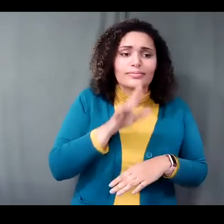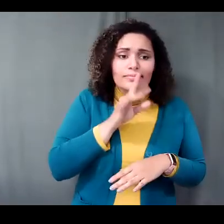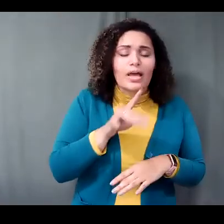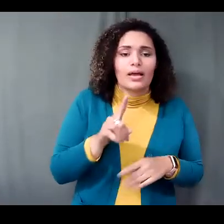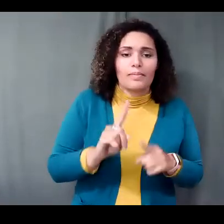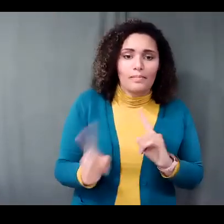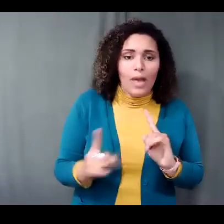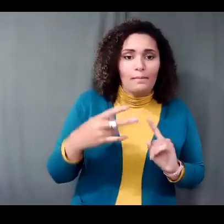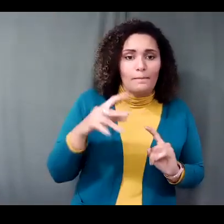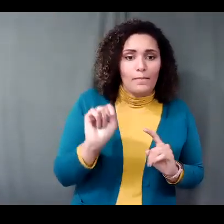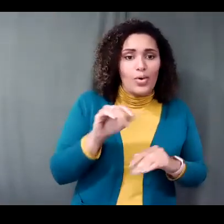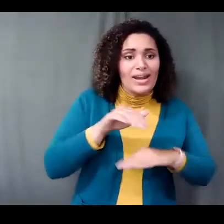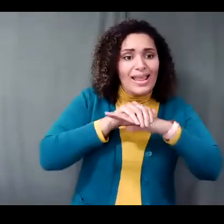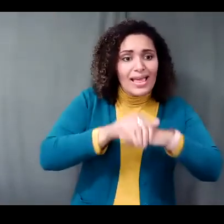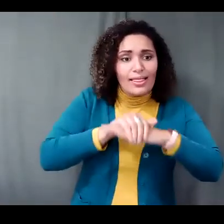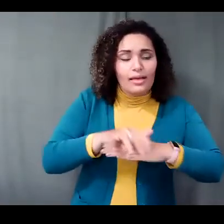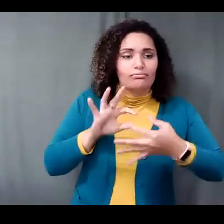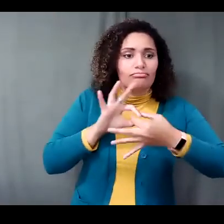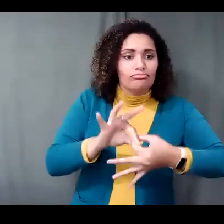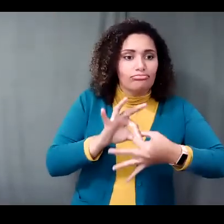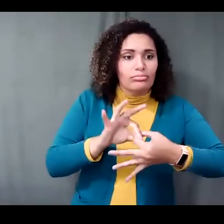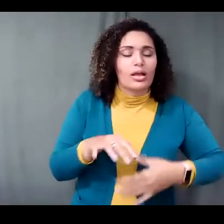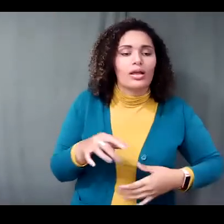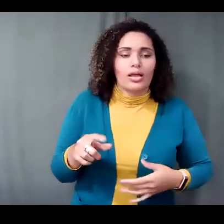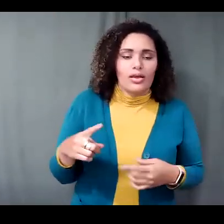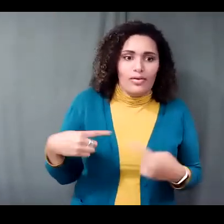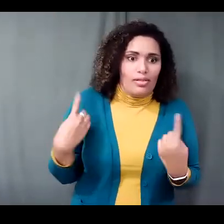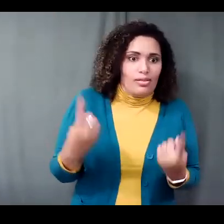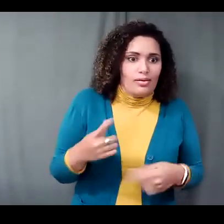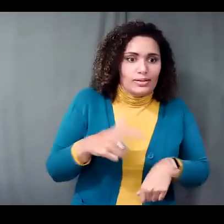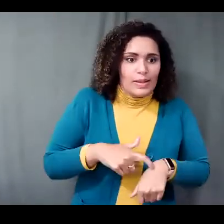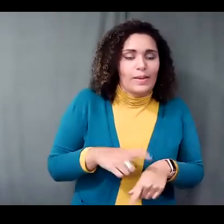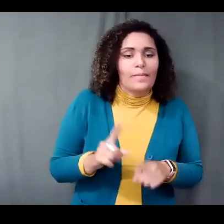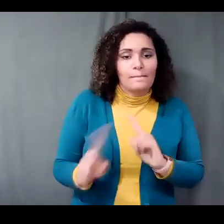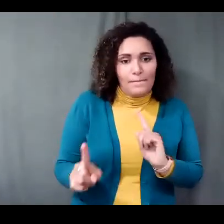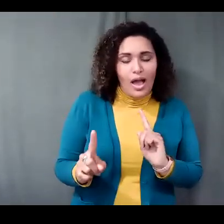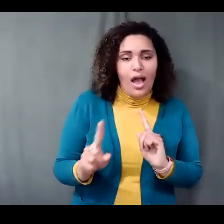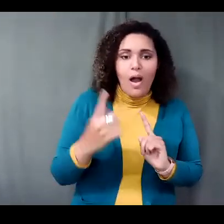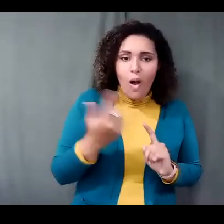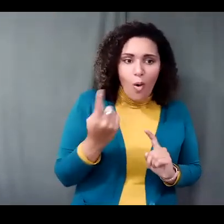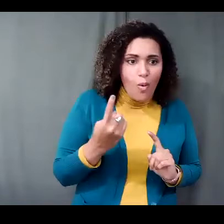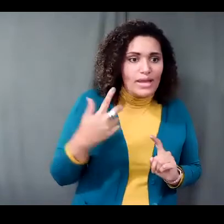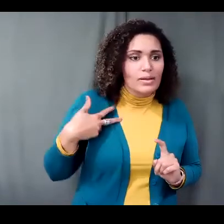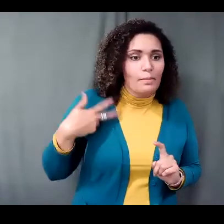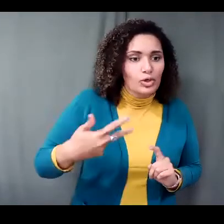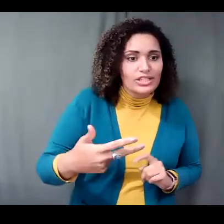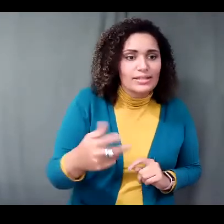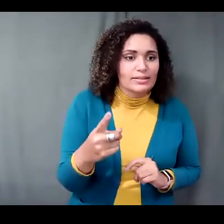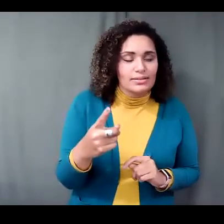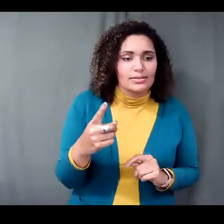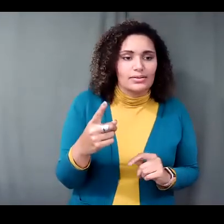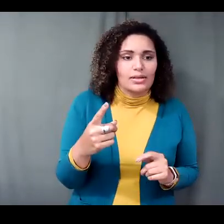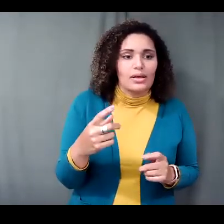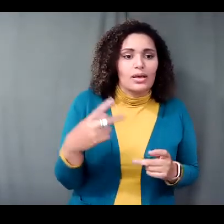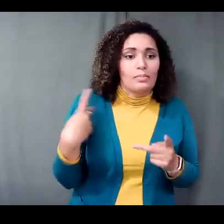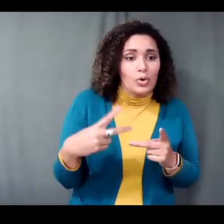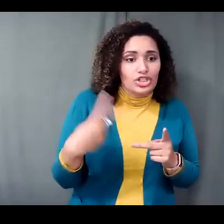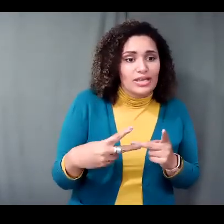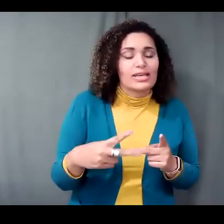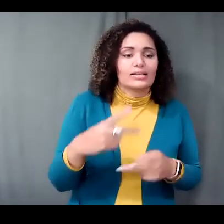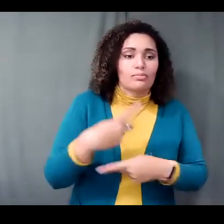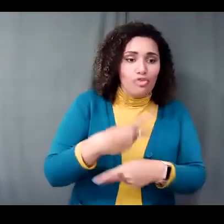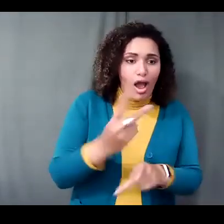being related. Even though it is technically always a Portuguese product, the British have a long kind